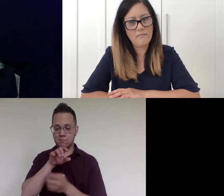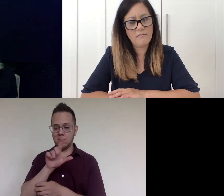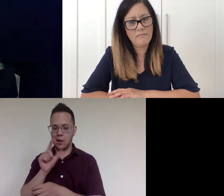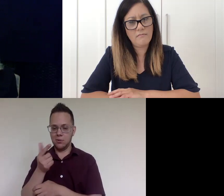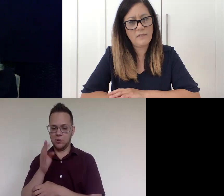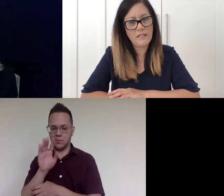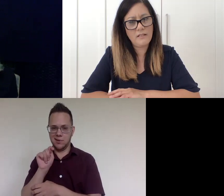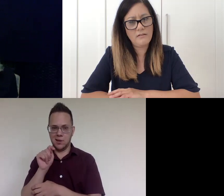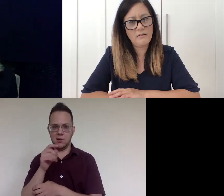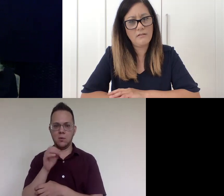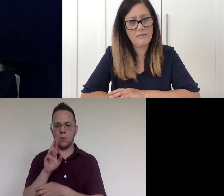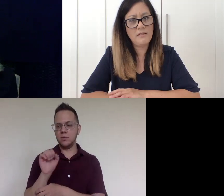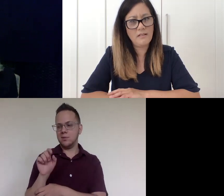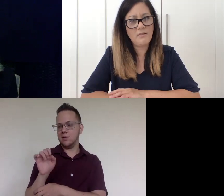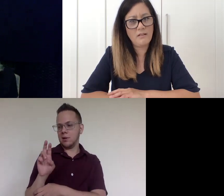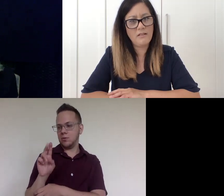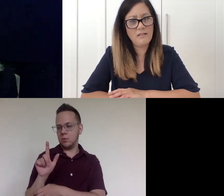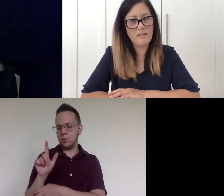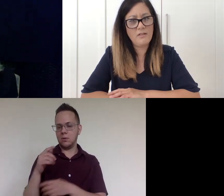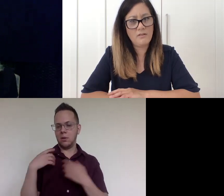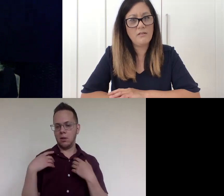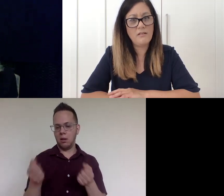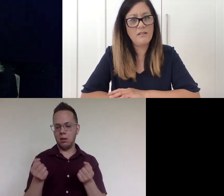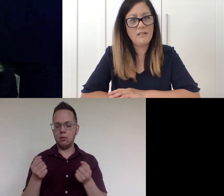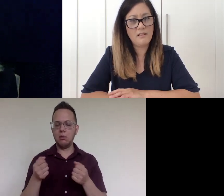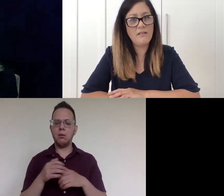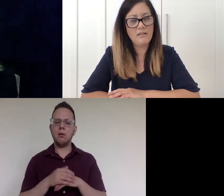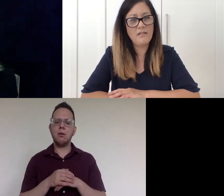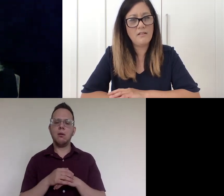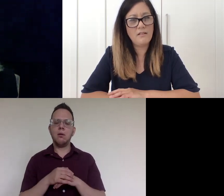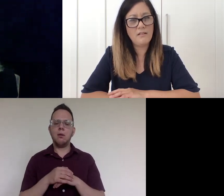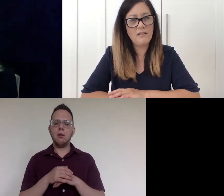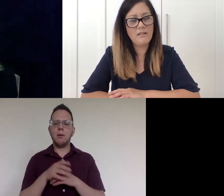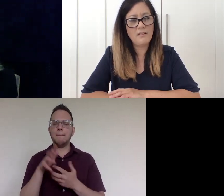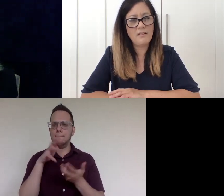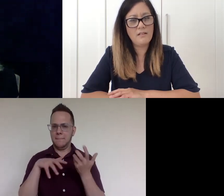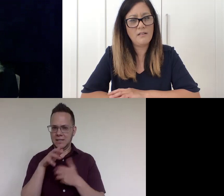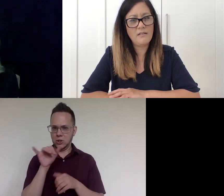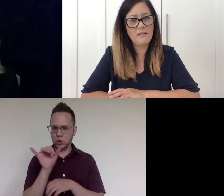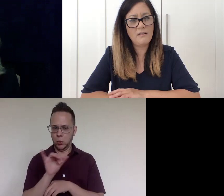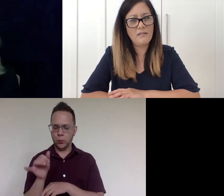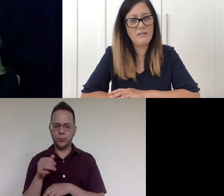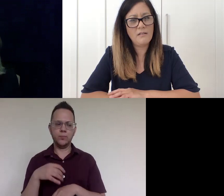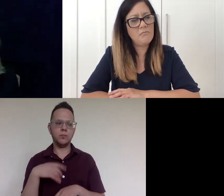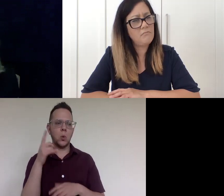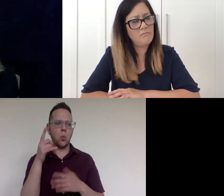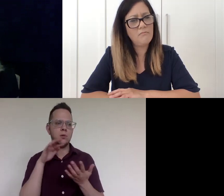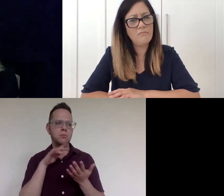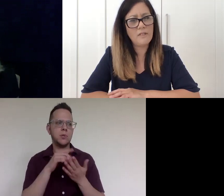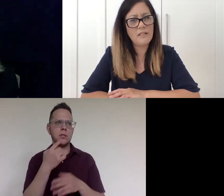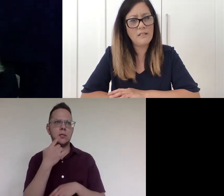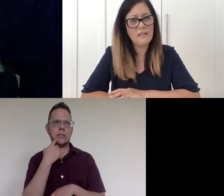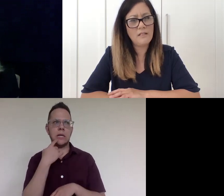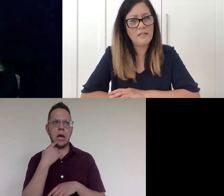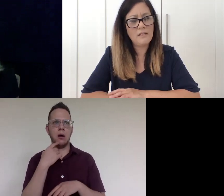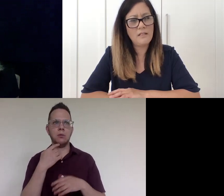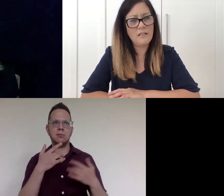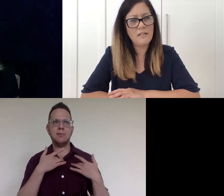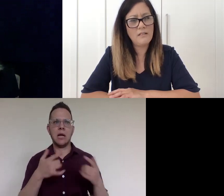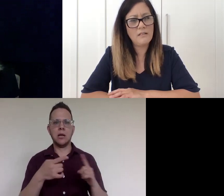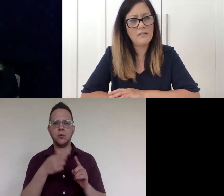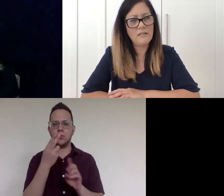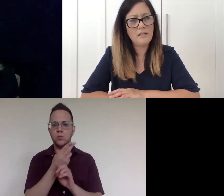no difference. But to your point about the LG community, in terms of healthcare,